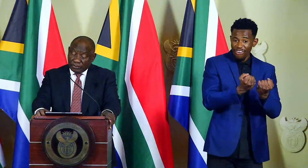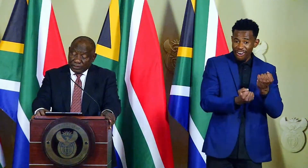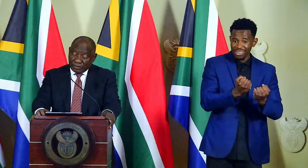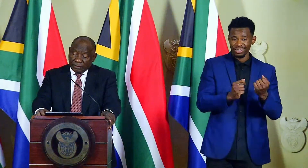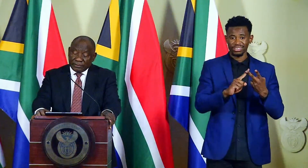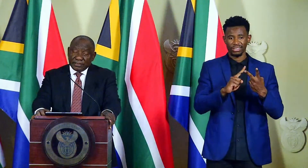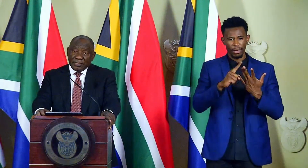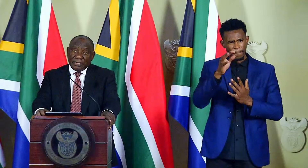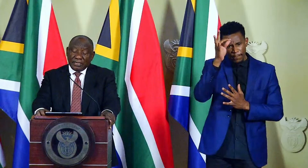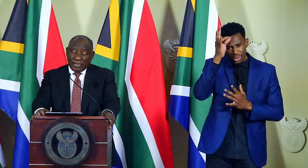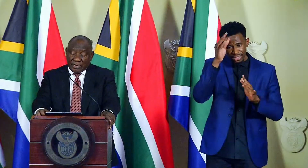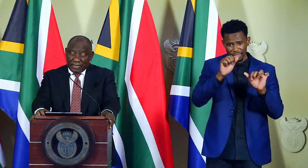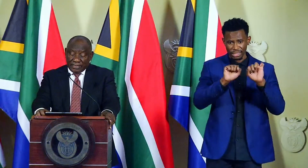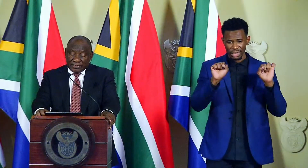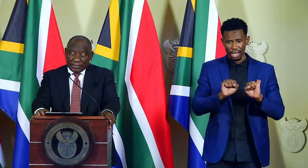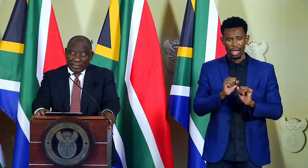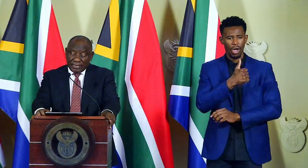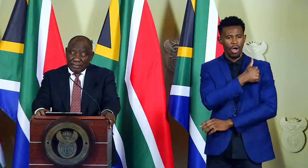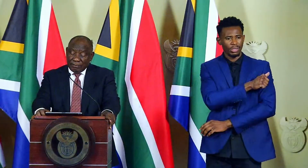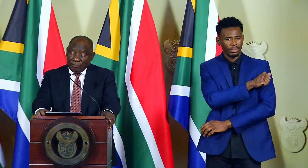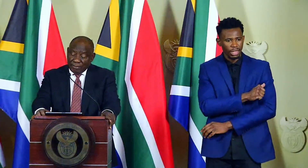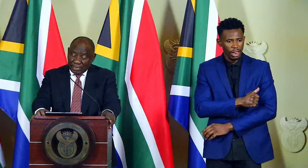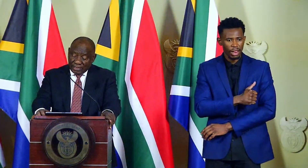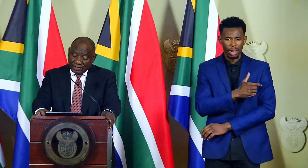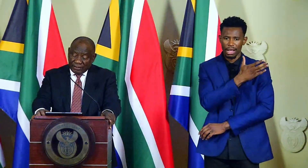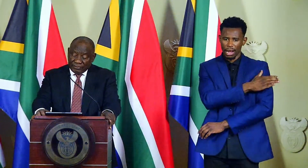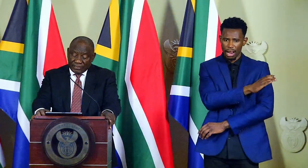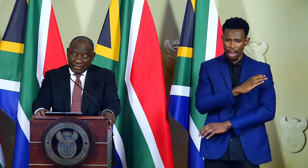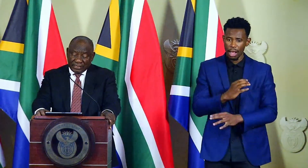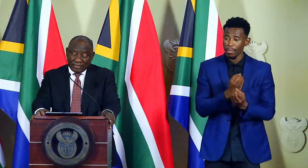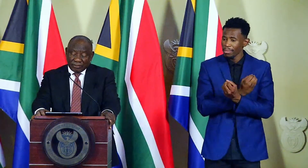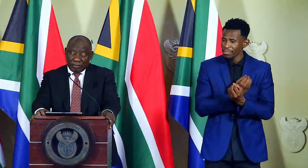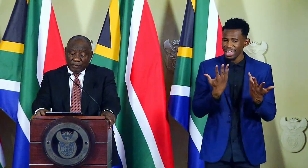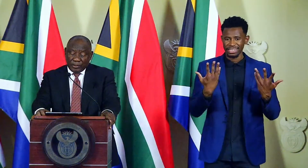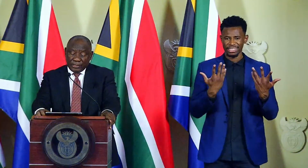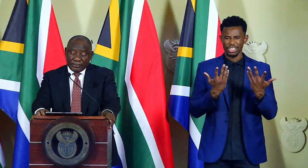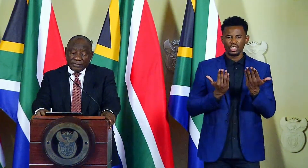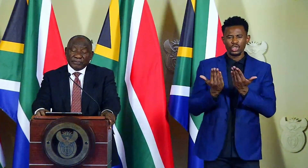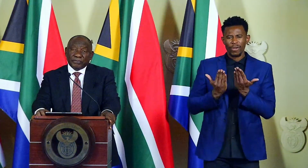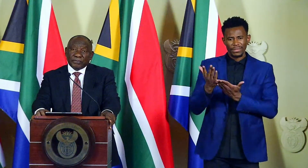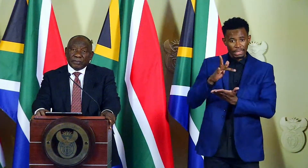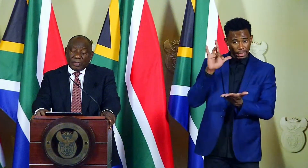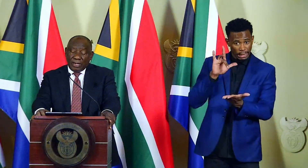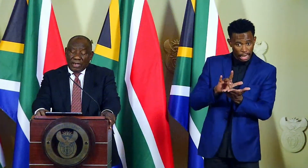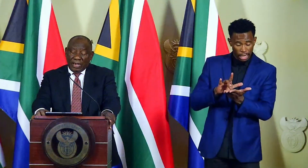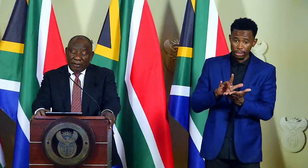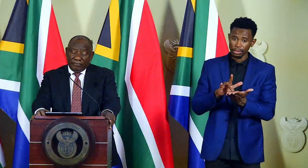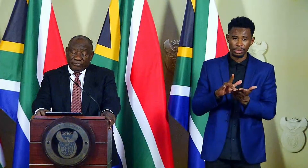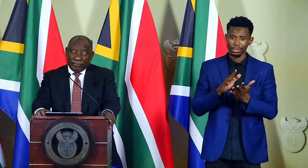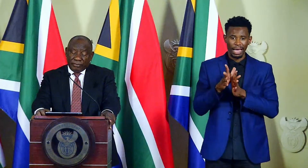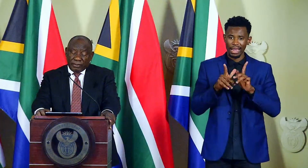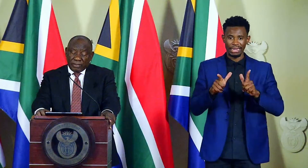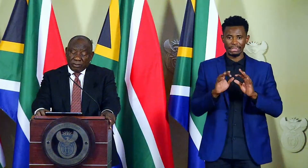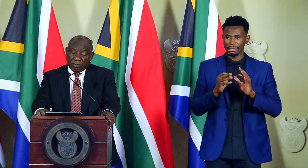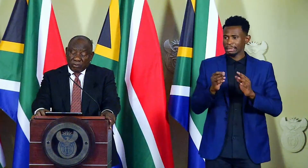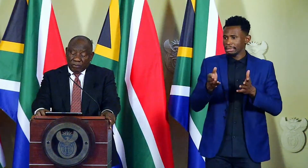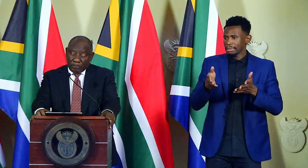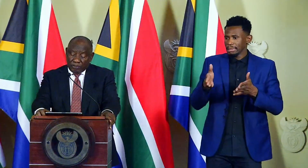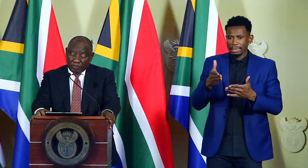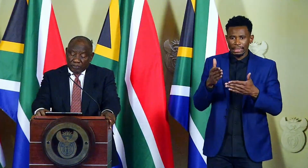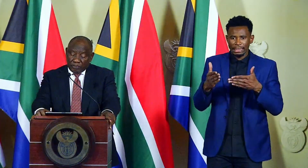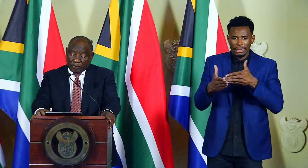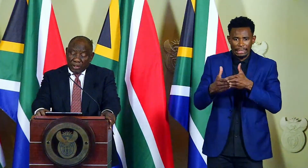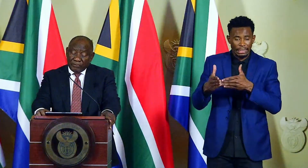stations, hospitals, clinics, and many service centers or points have been